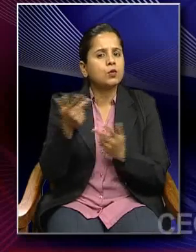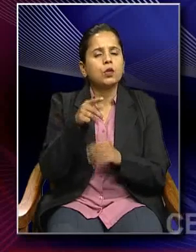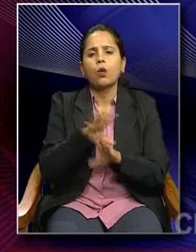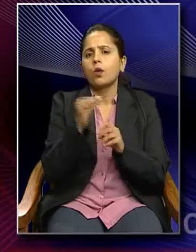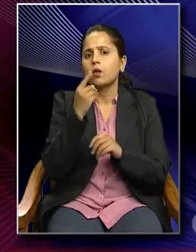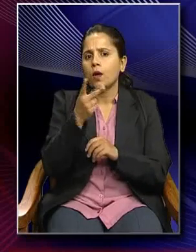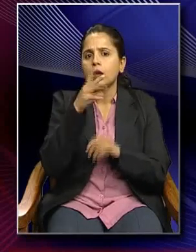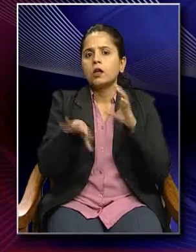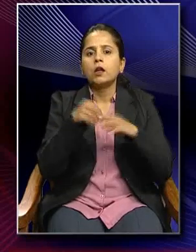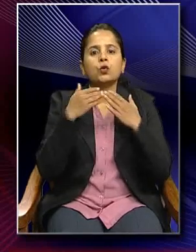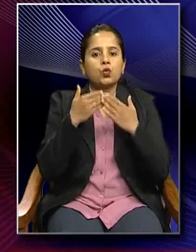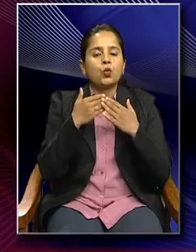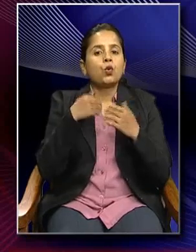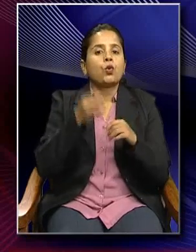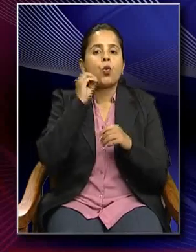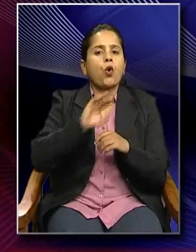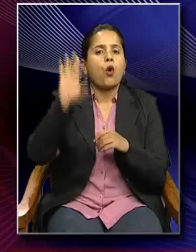schools from the Indian philosophy.